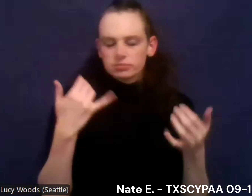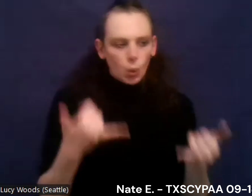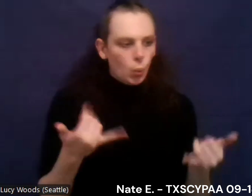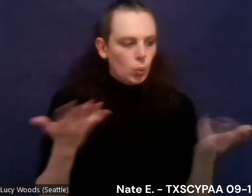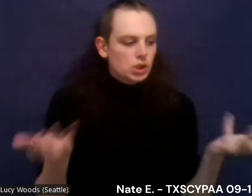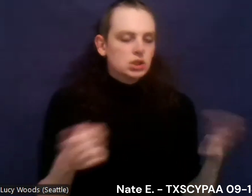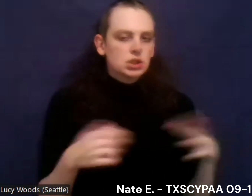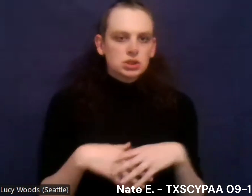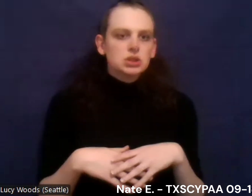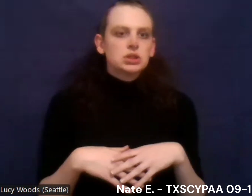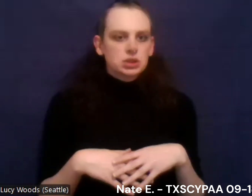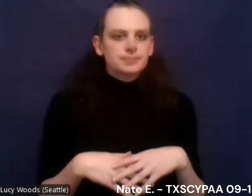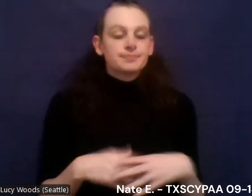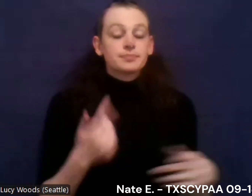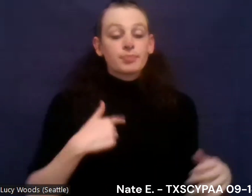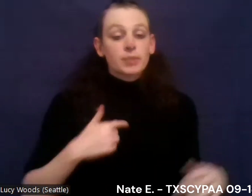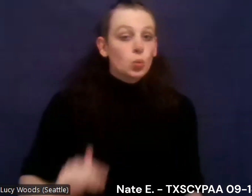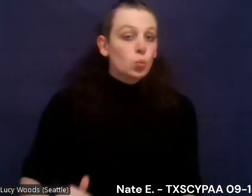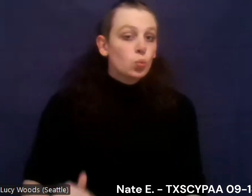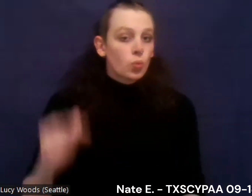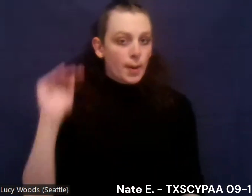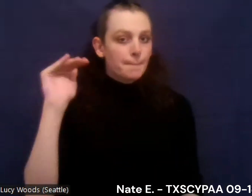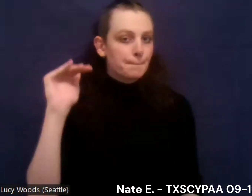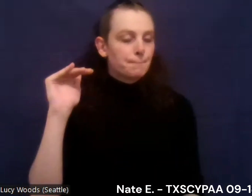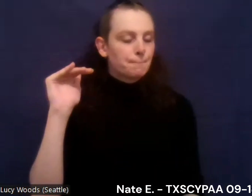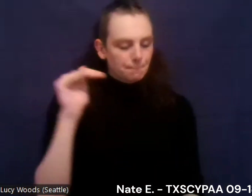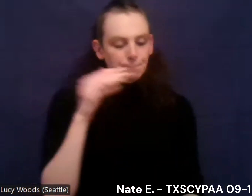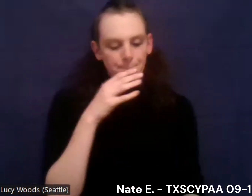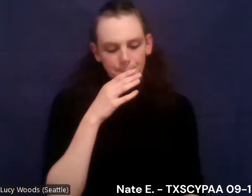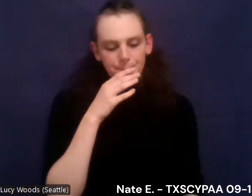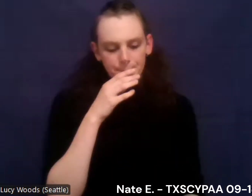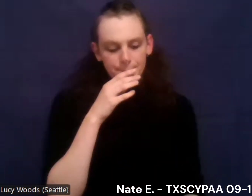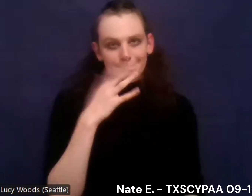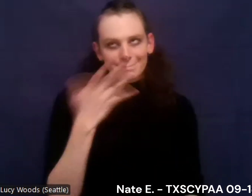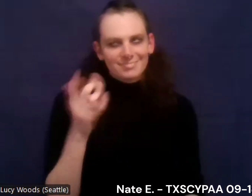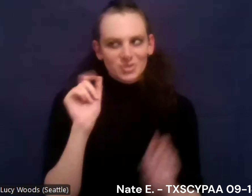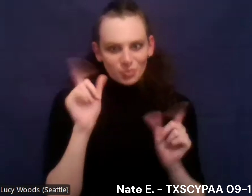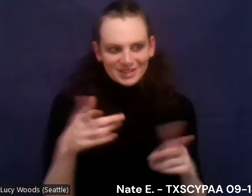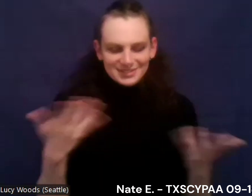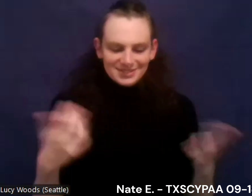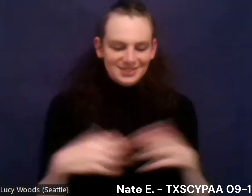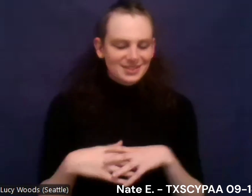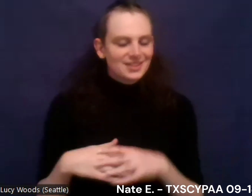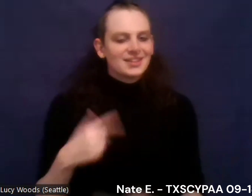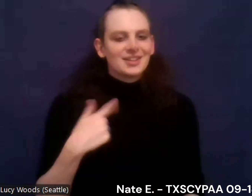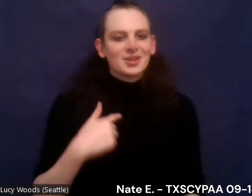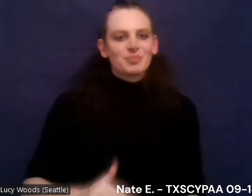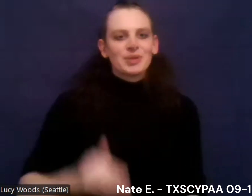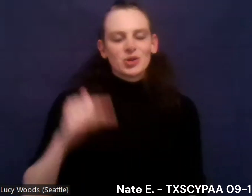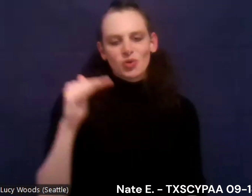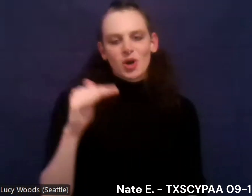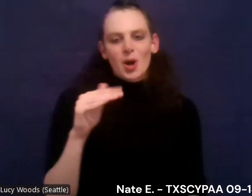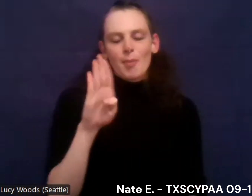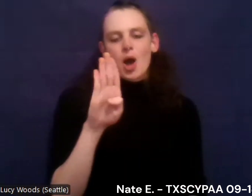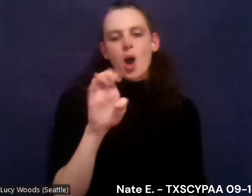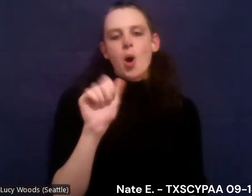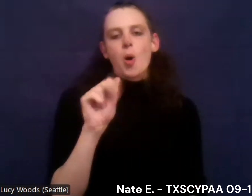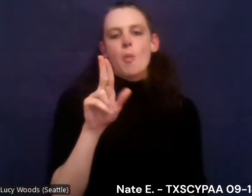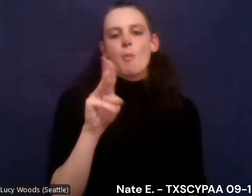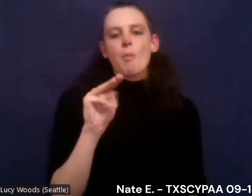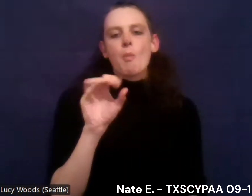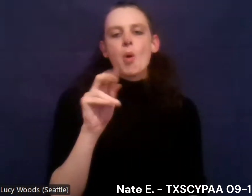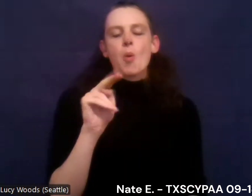So I grew up surprise. I grew up in Beaumont, Texas, which is down on the coast